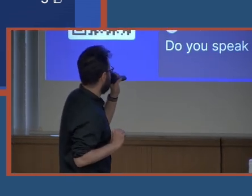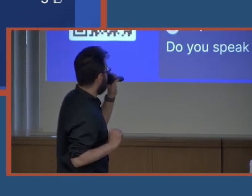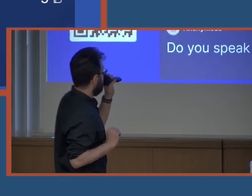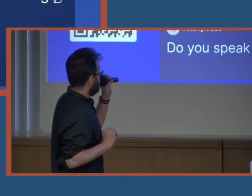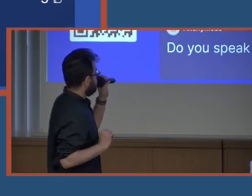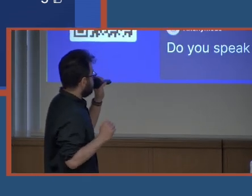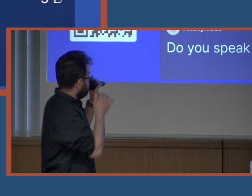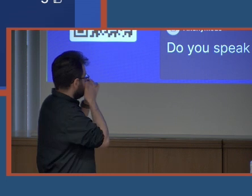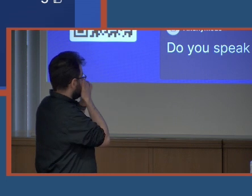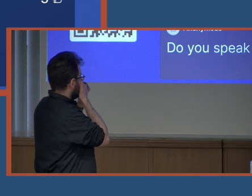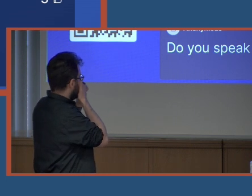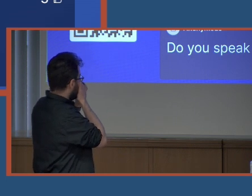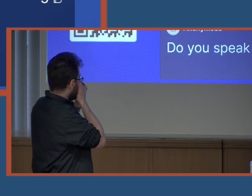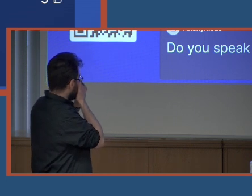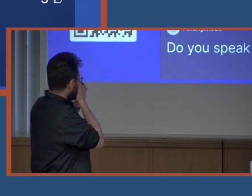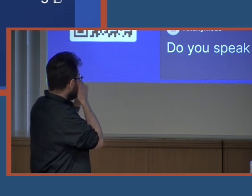other.